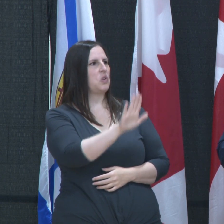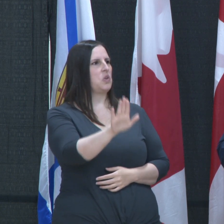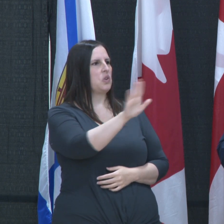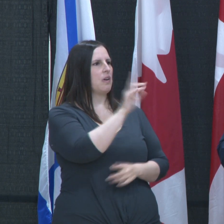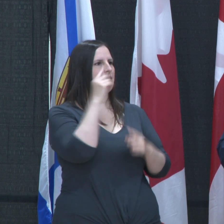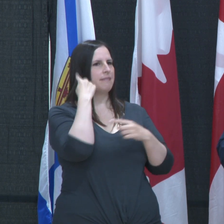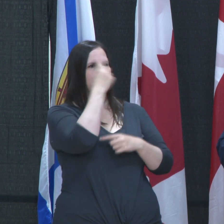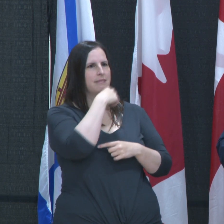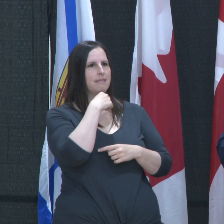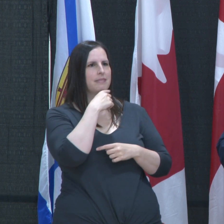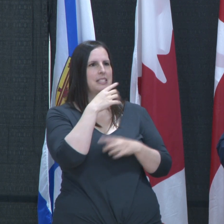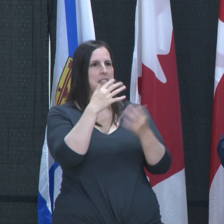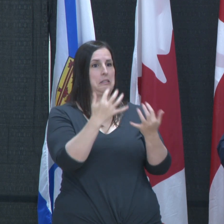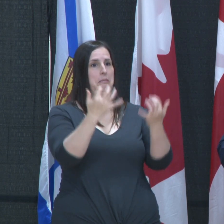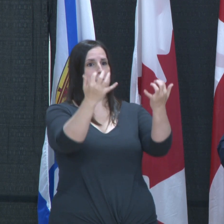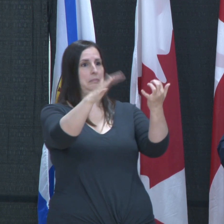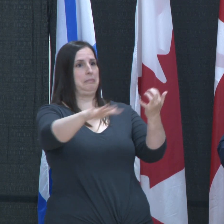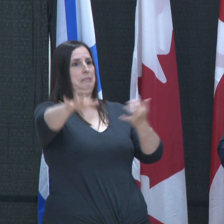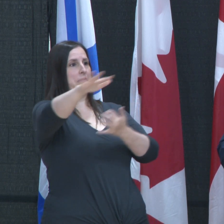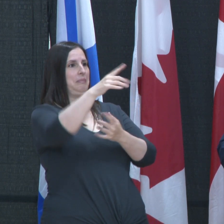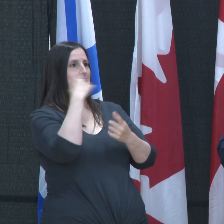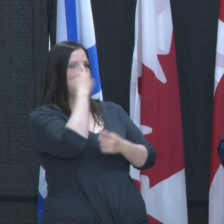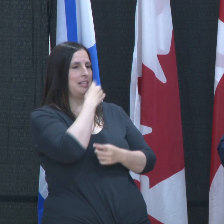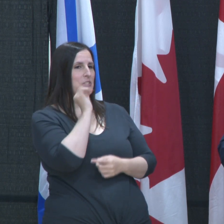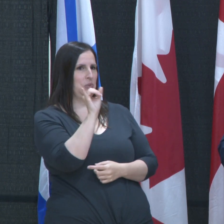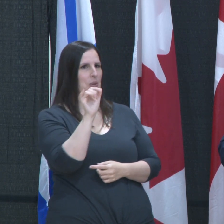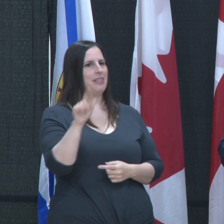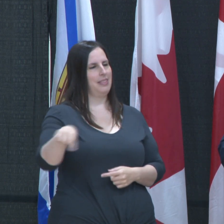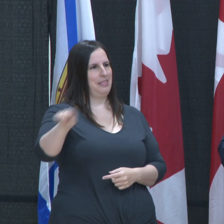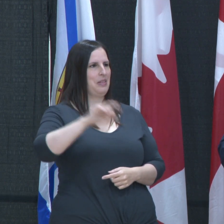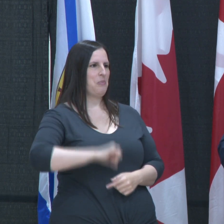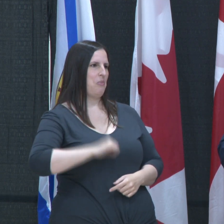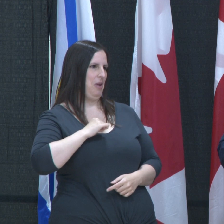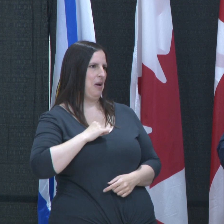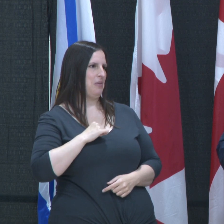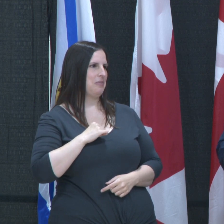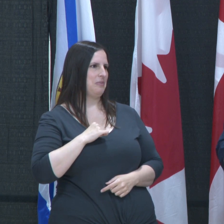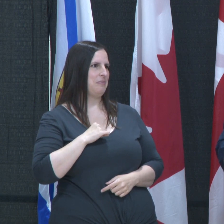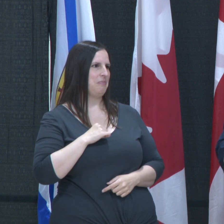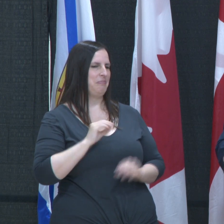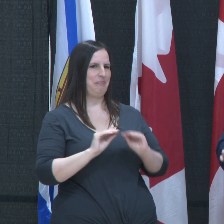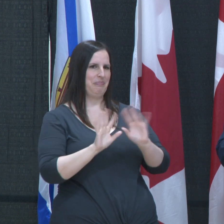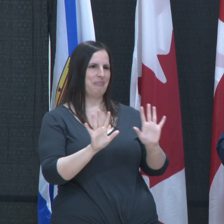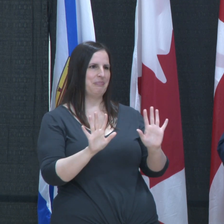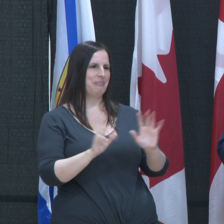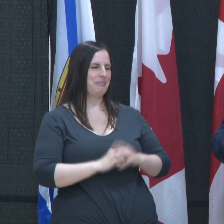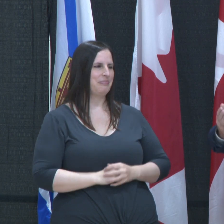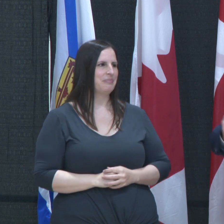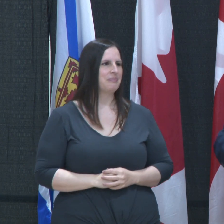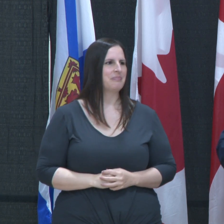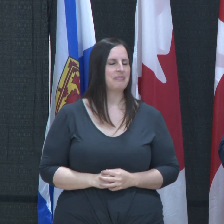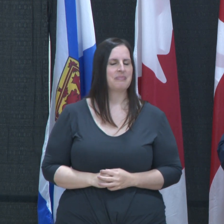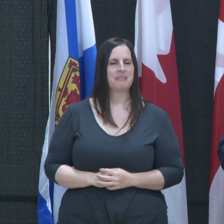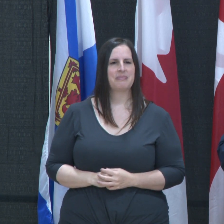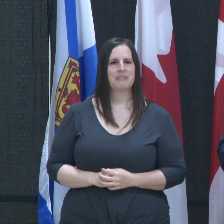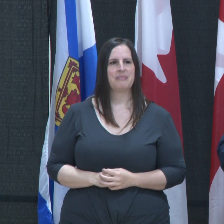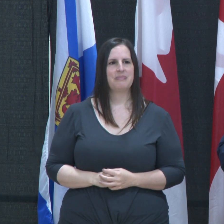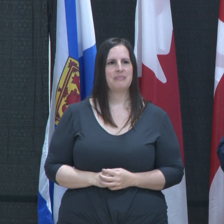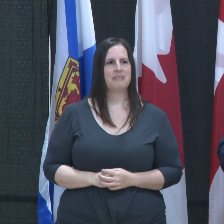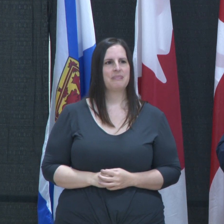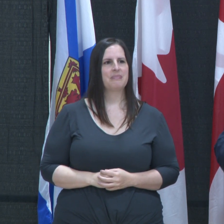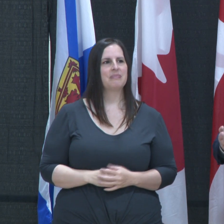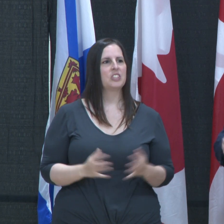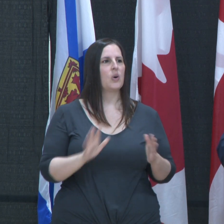all those friends and family behind you, they are very, very proud of you. So I encourage you to take your